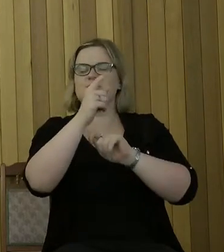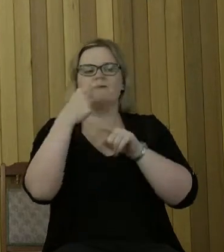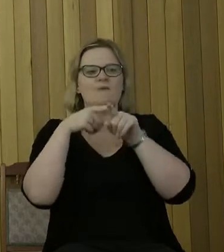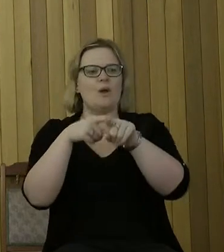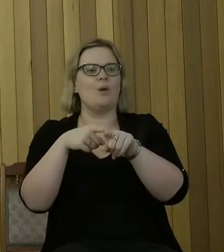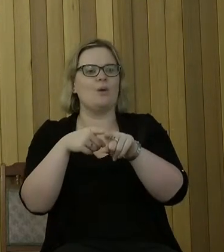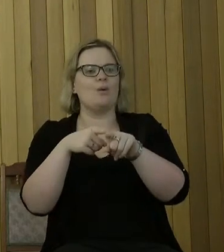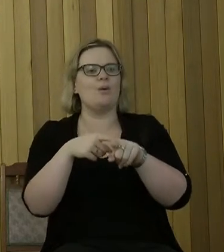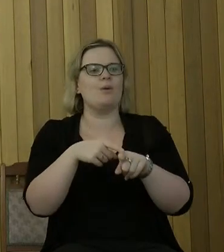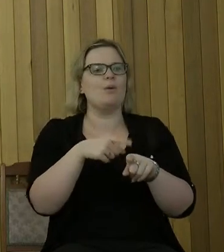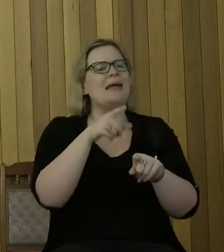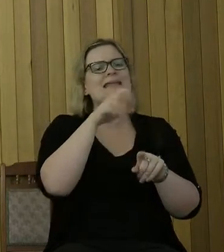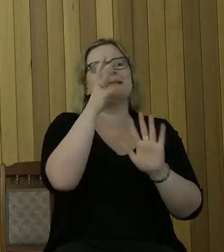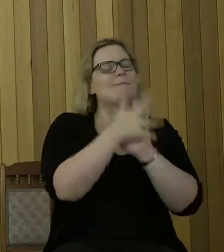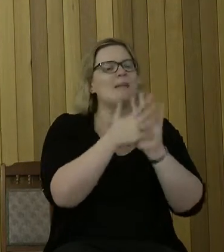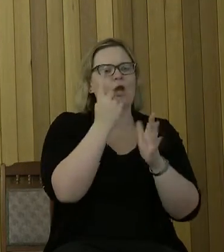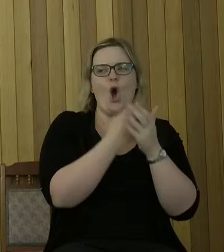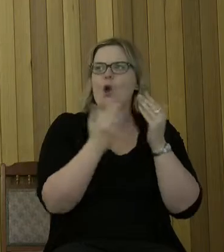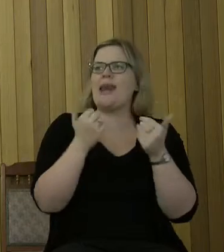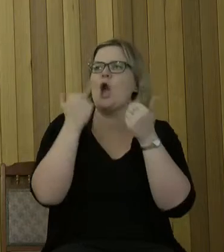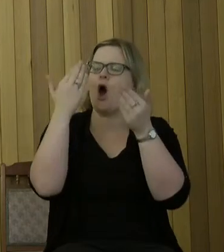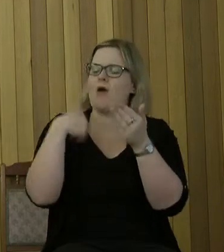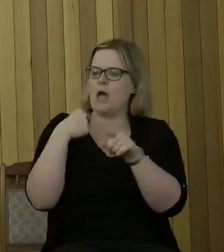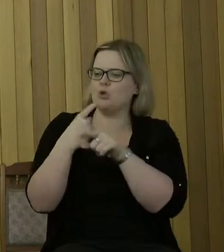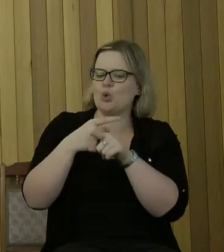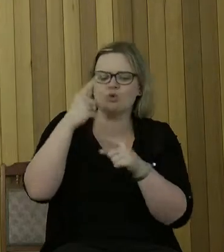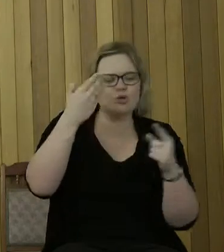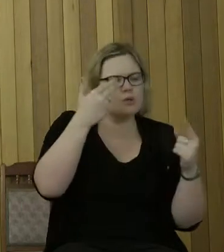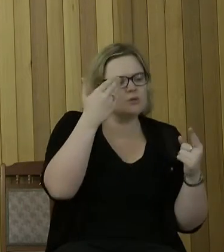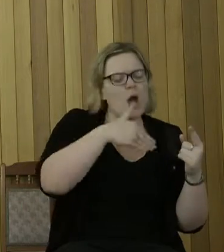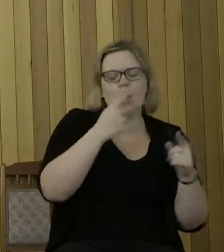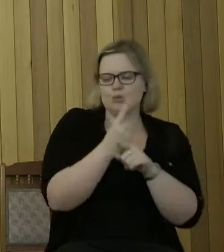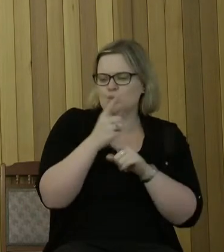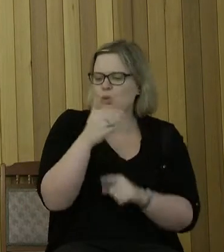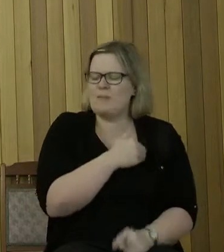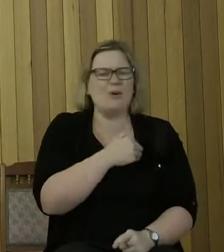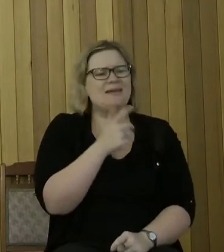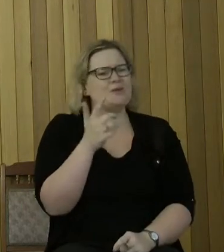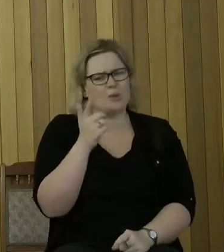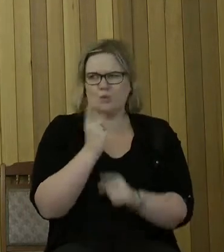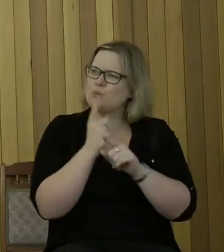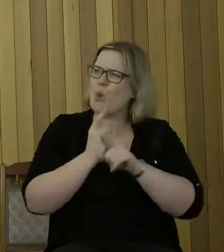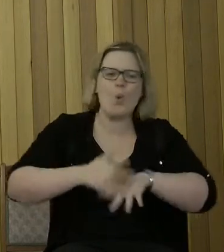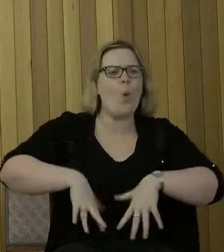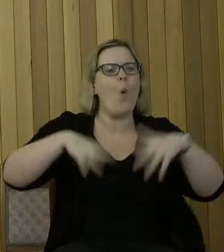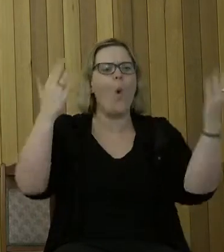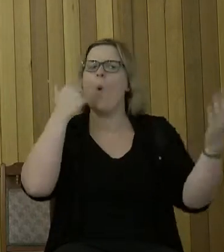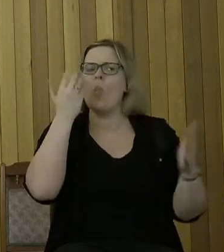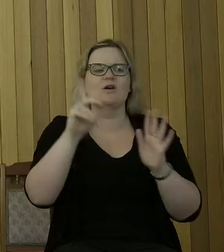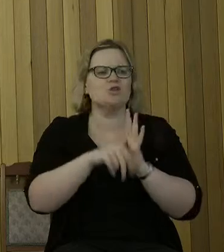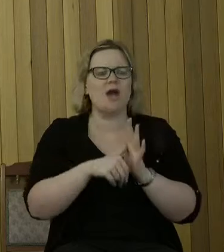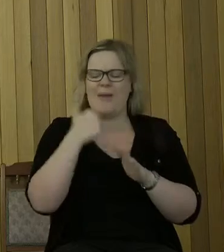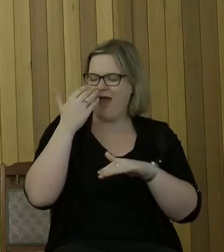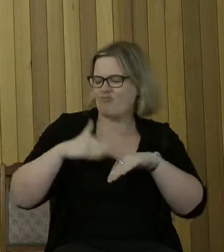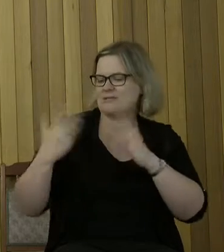Doesn't just mean offer your morning or night. Offer everything. And live life with him each and